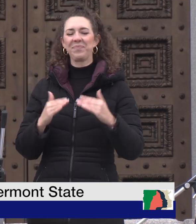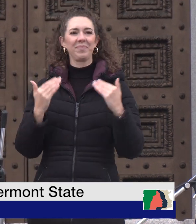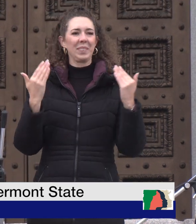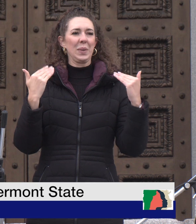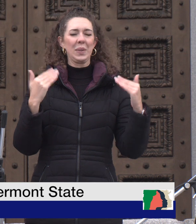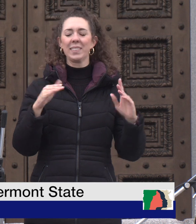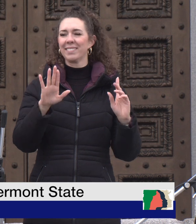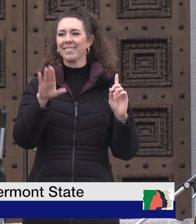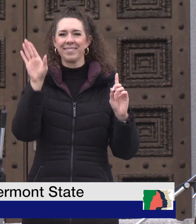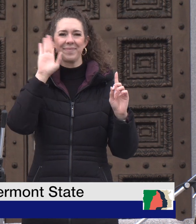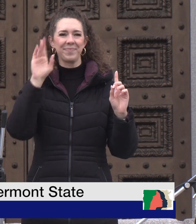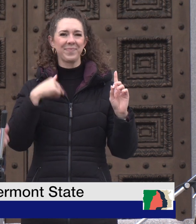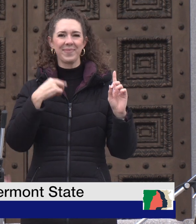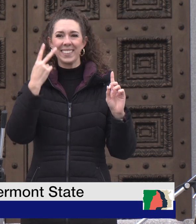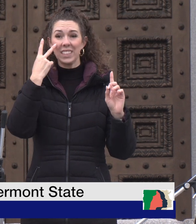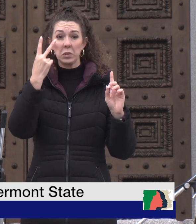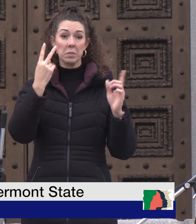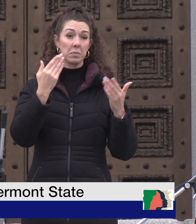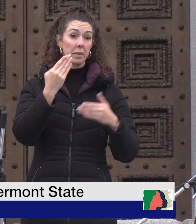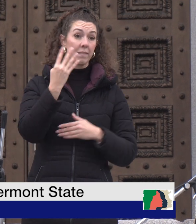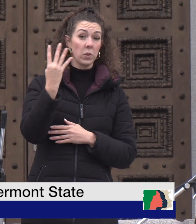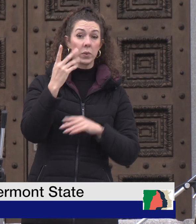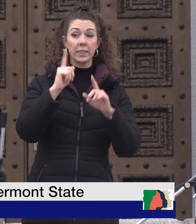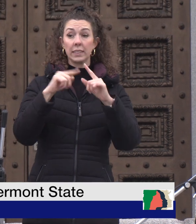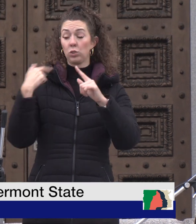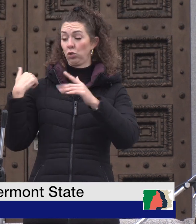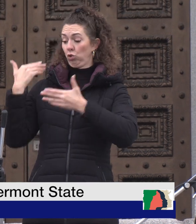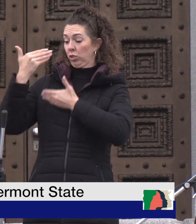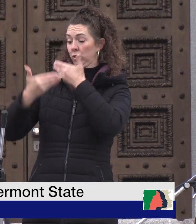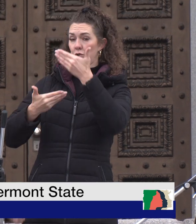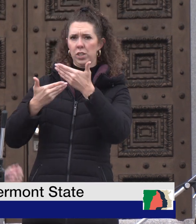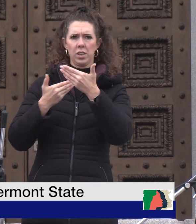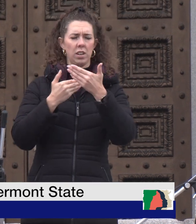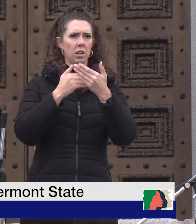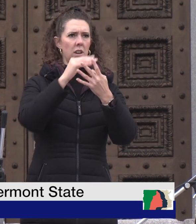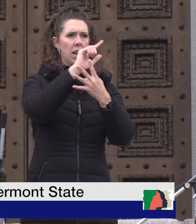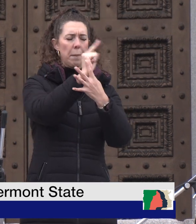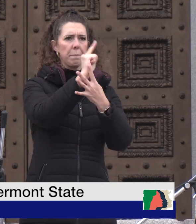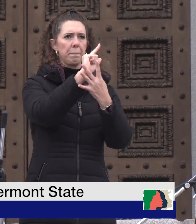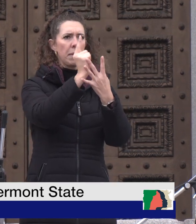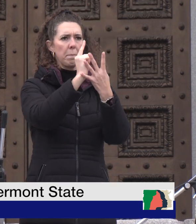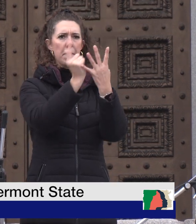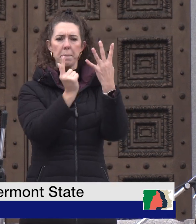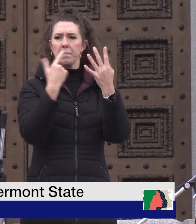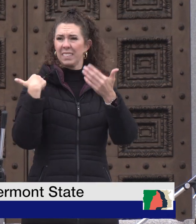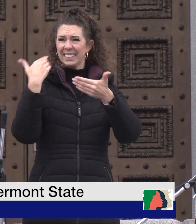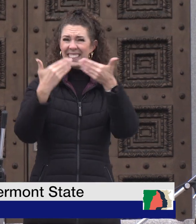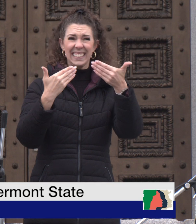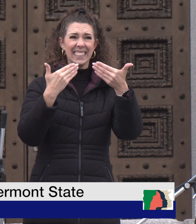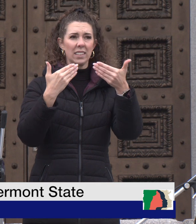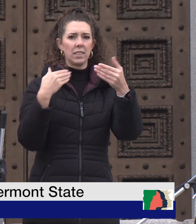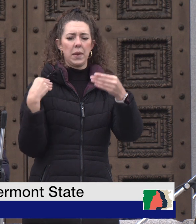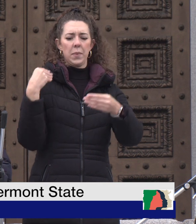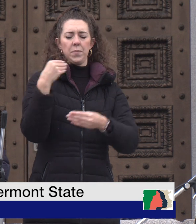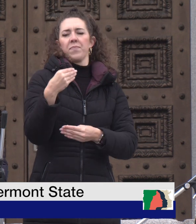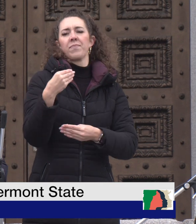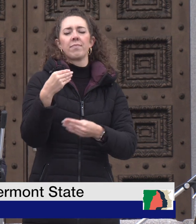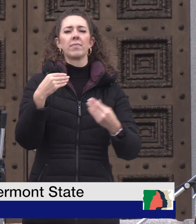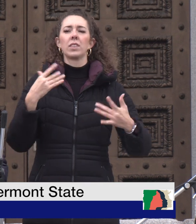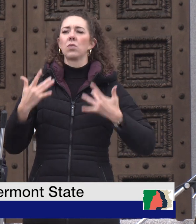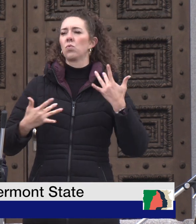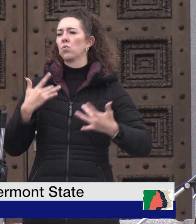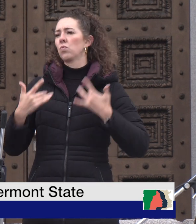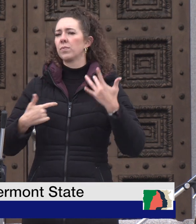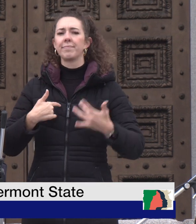I see three, if not four, generations out there, and I am so excited. Thank you. Thank you for